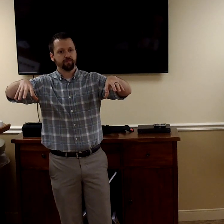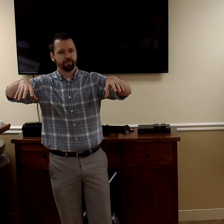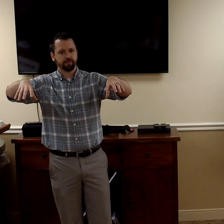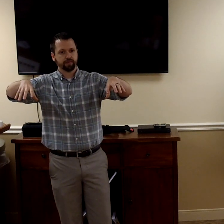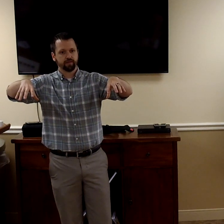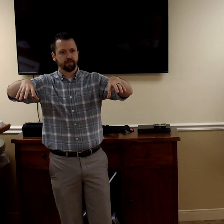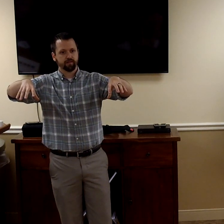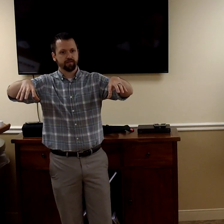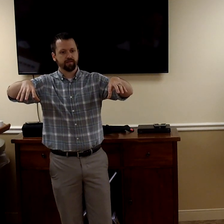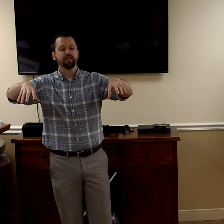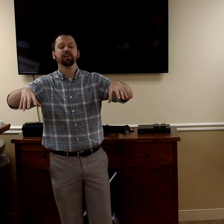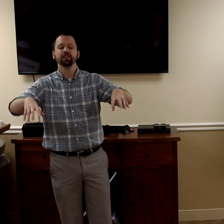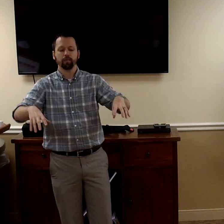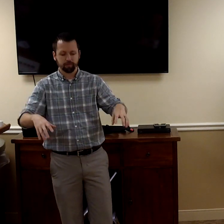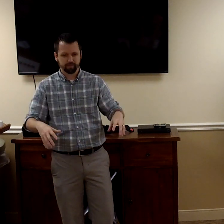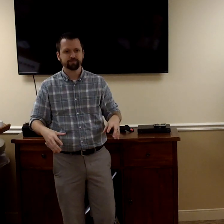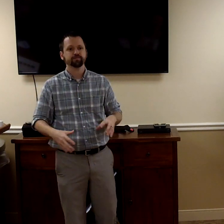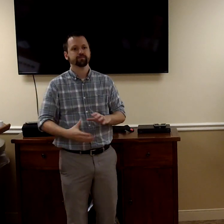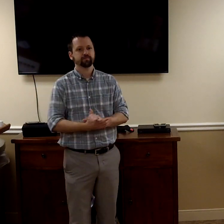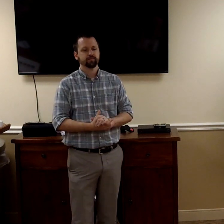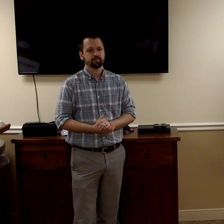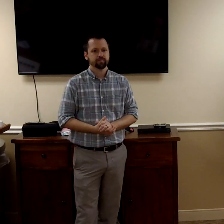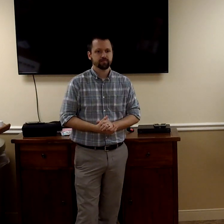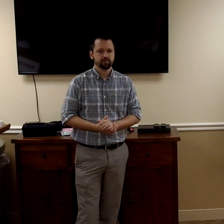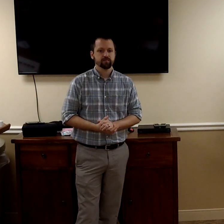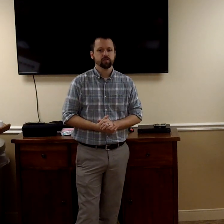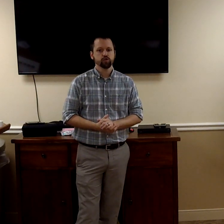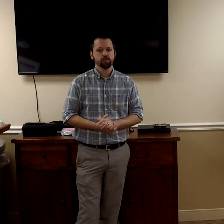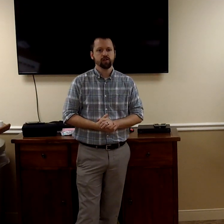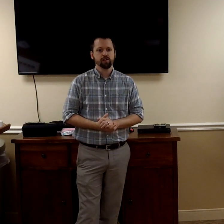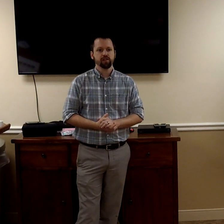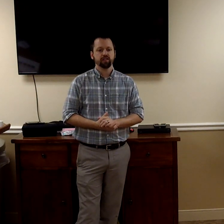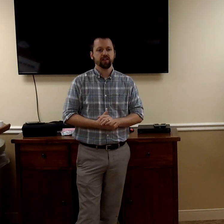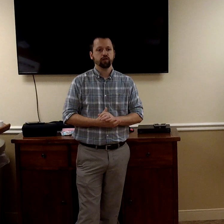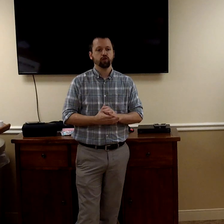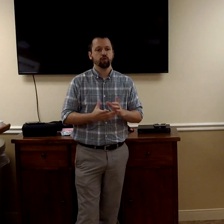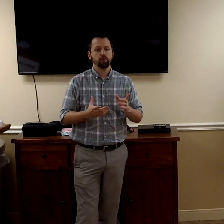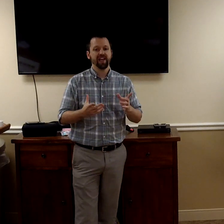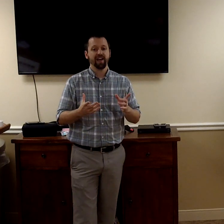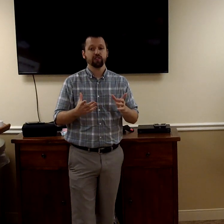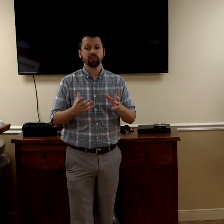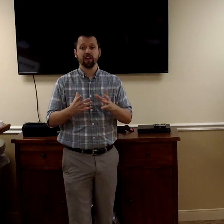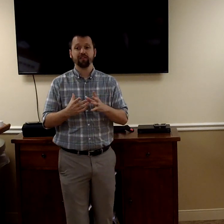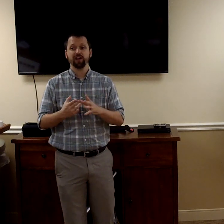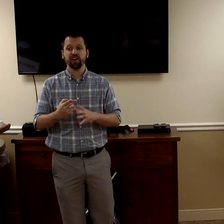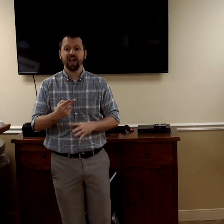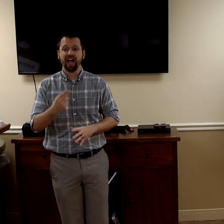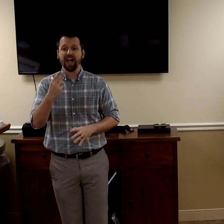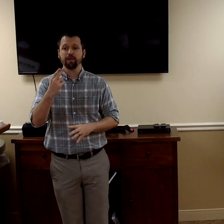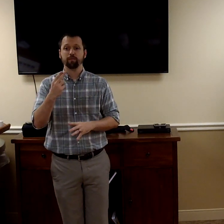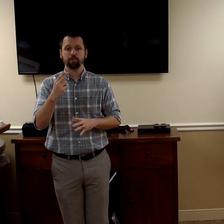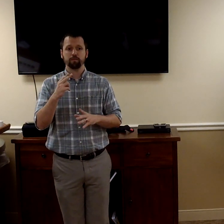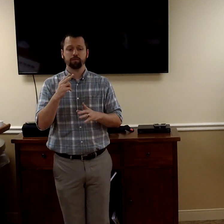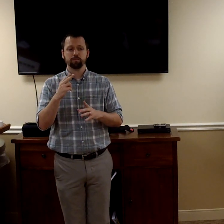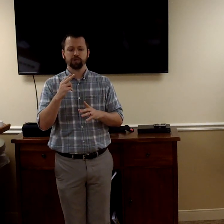did a fieldwork assignment there when I was going to school back in 2012. They do. There's a very high